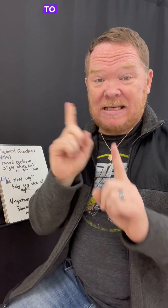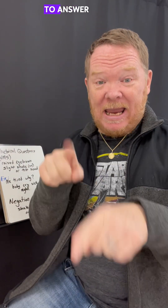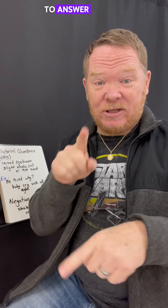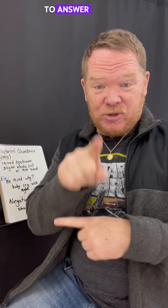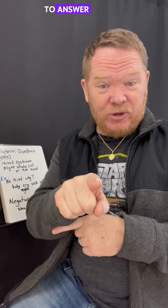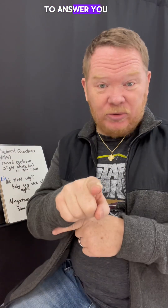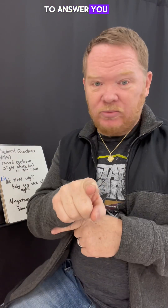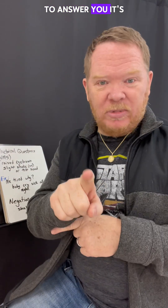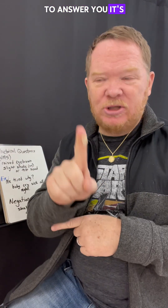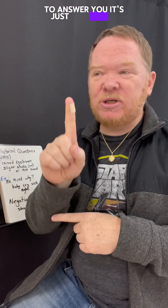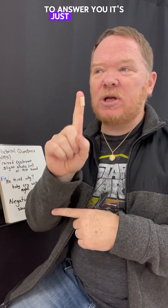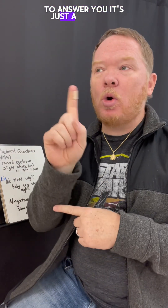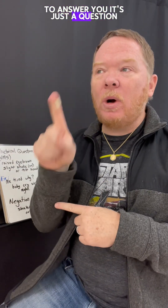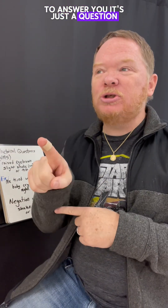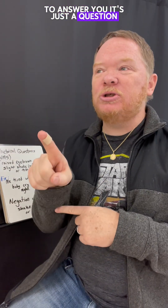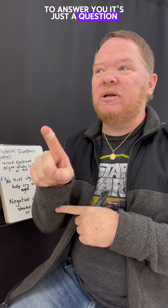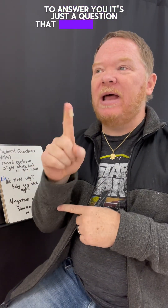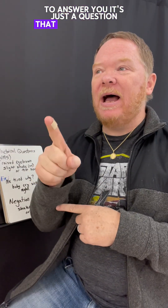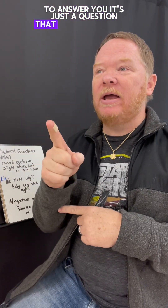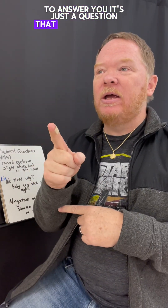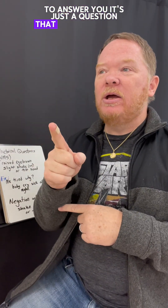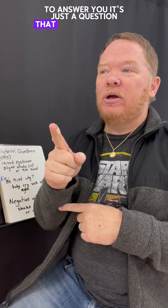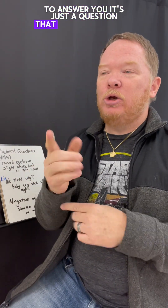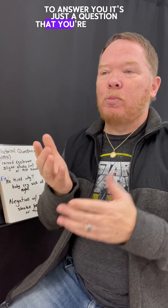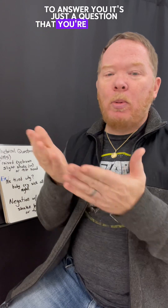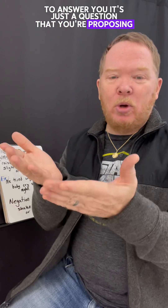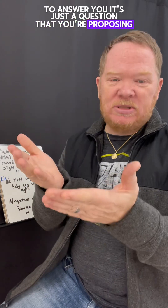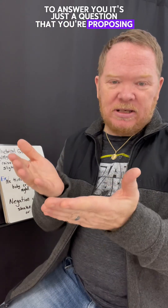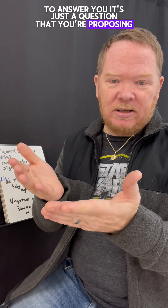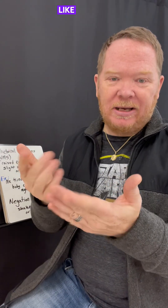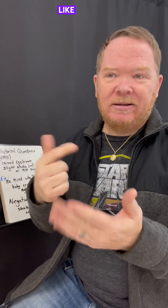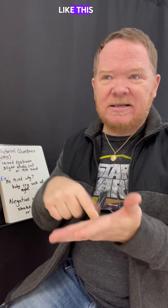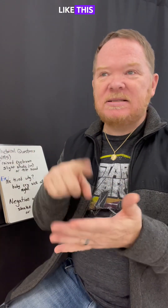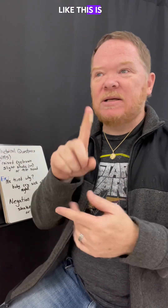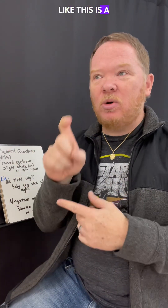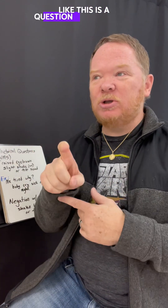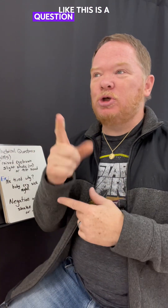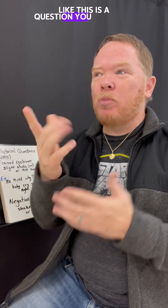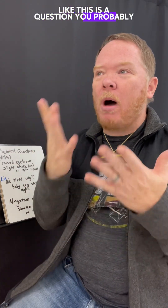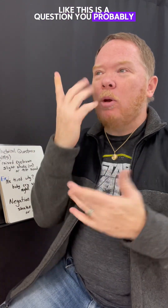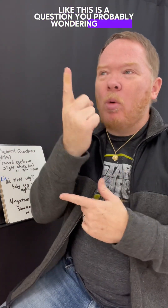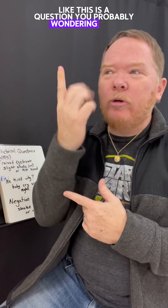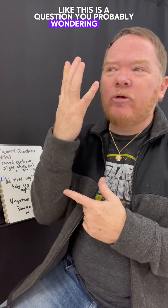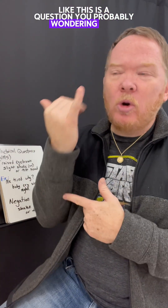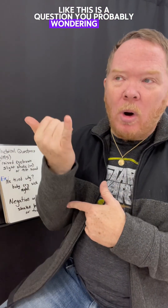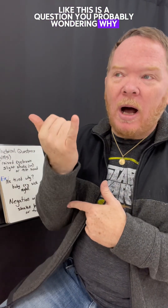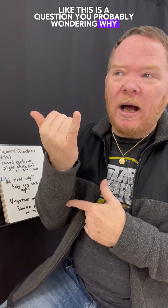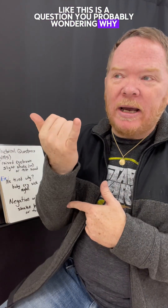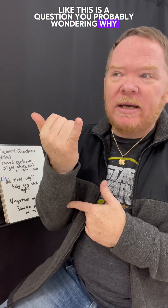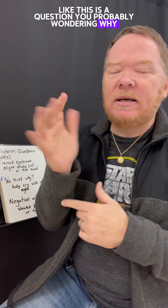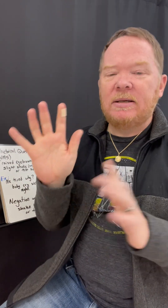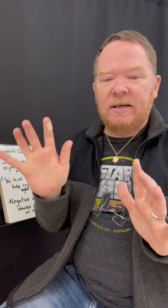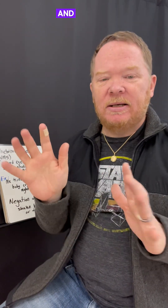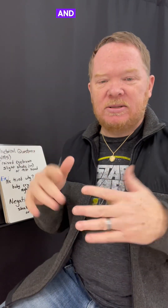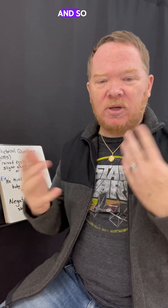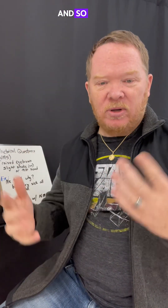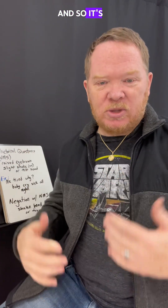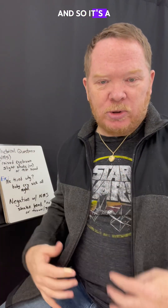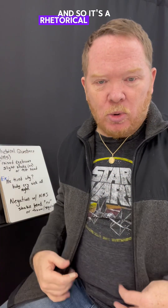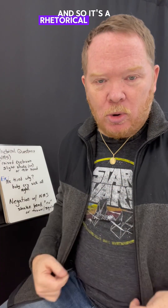answer you. It's just a question that you're proposing. Like, this is a question you're probably wondering why, and so it's a rhetorical